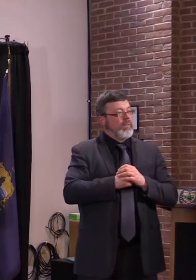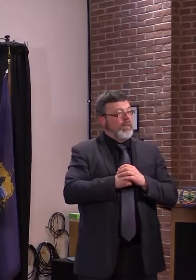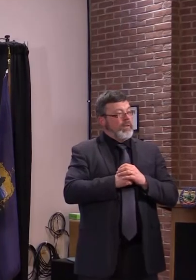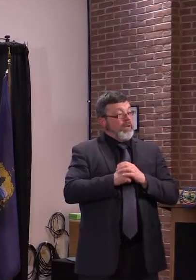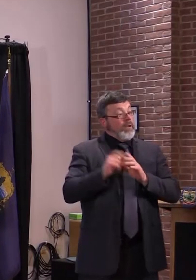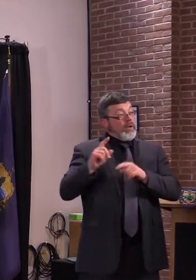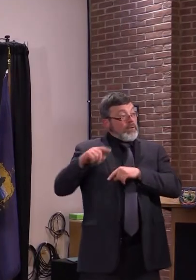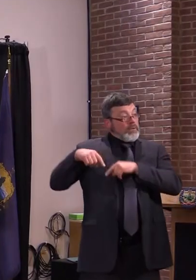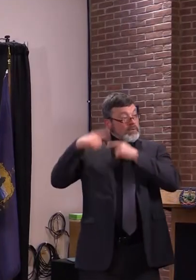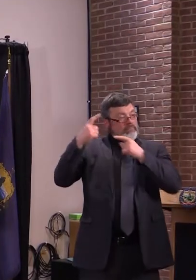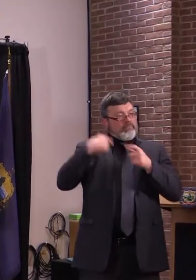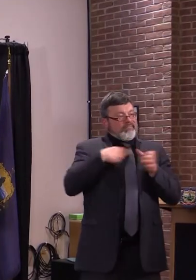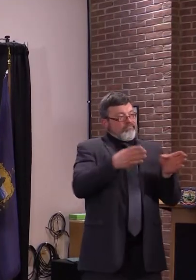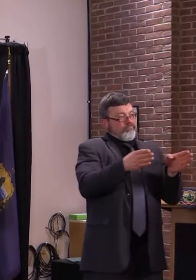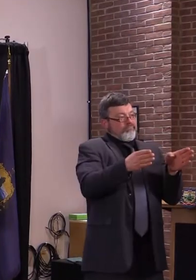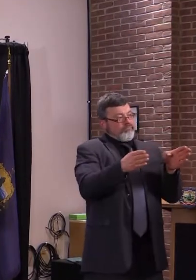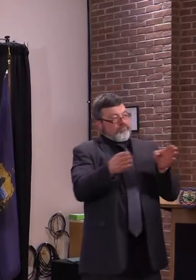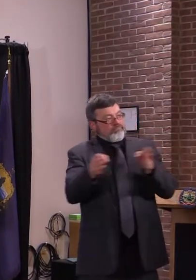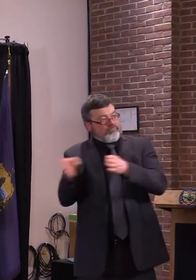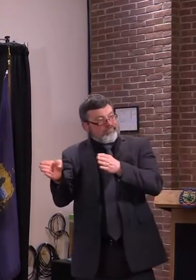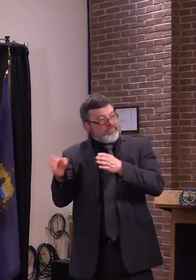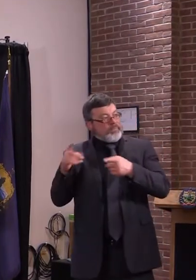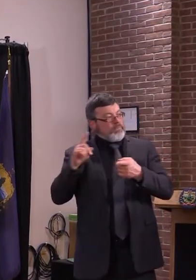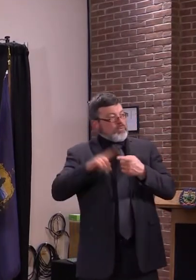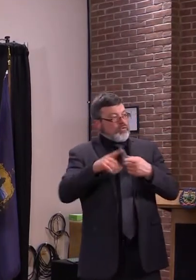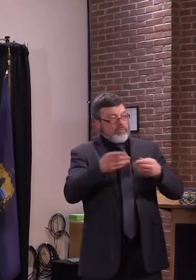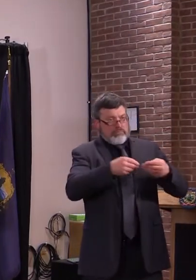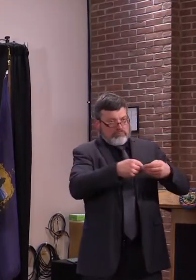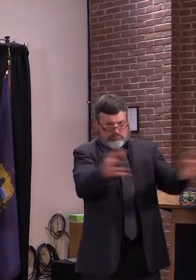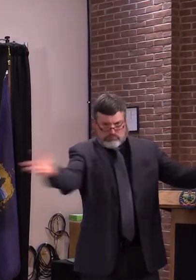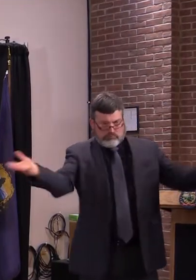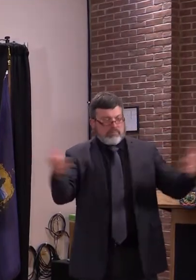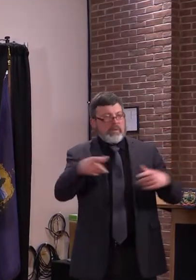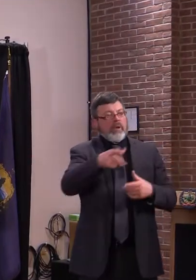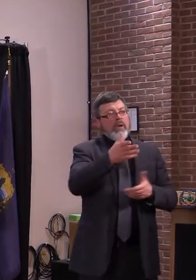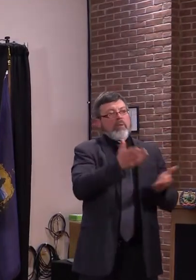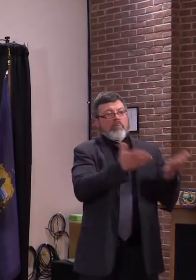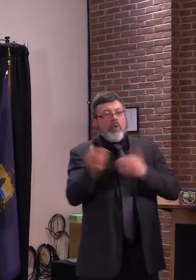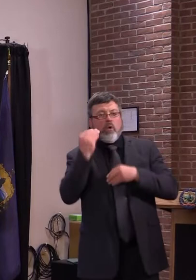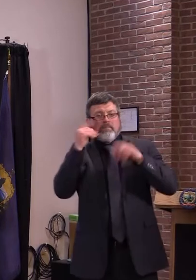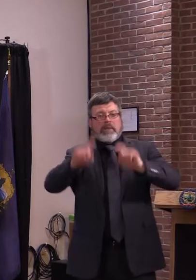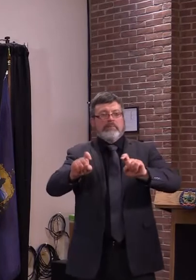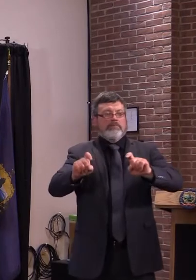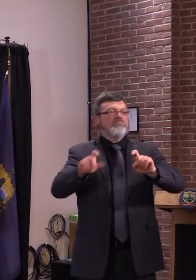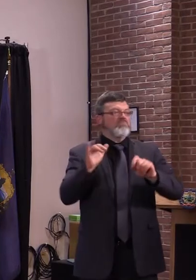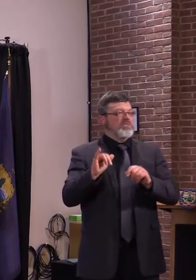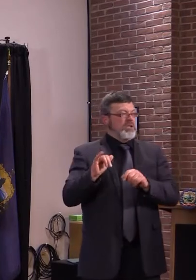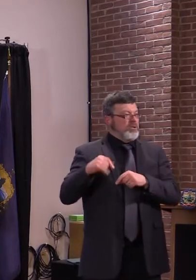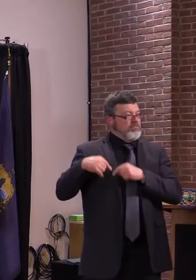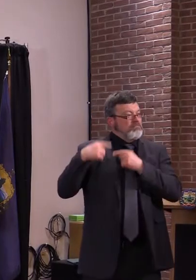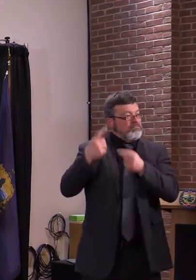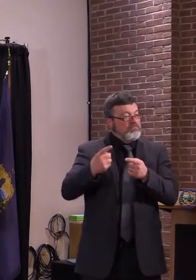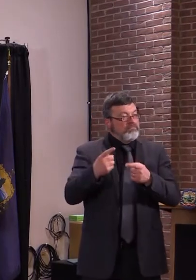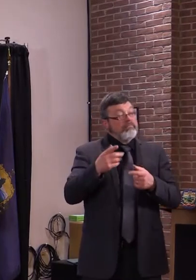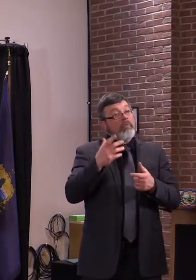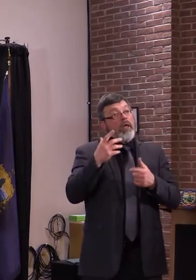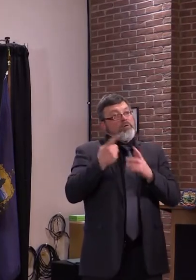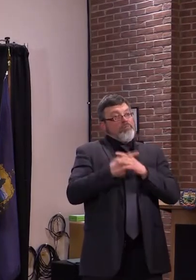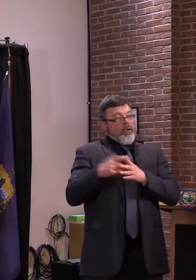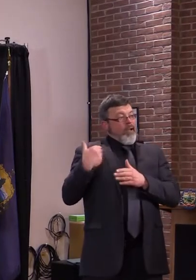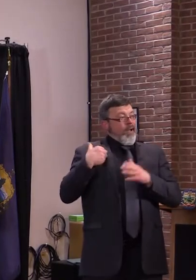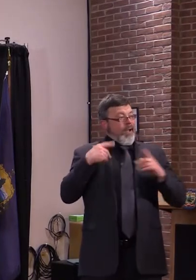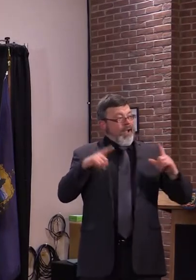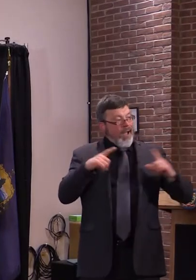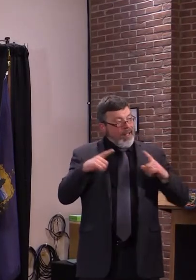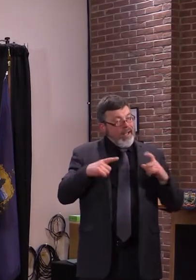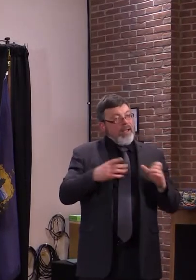pivoted to distribution of take-home tests around the holidays and then to schools and childcare programs